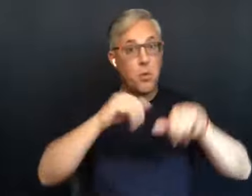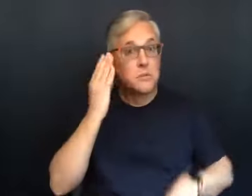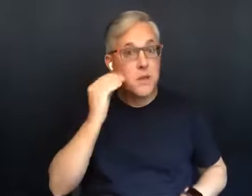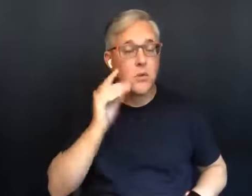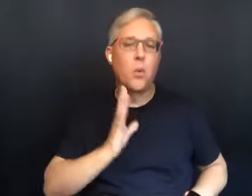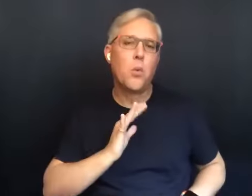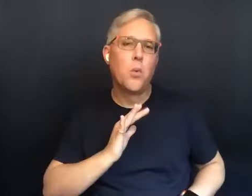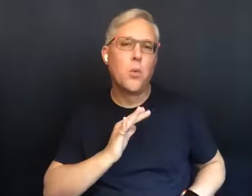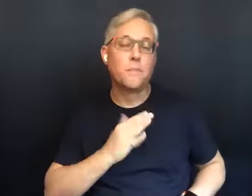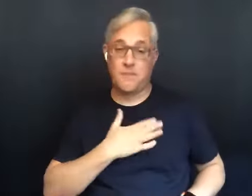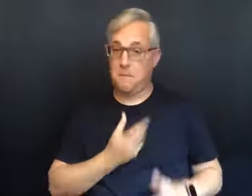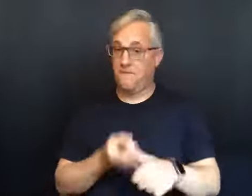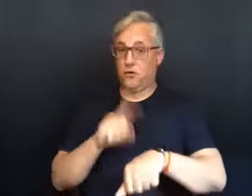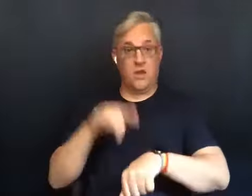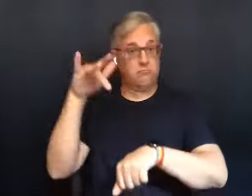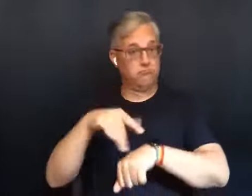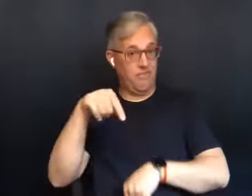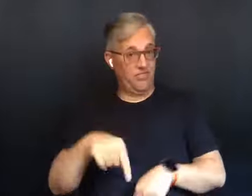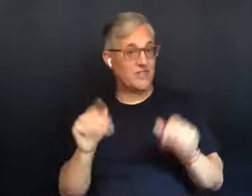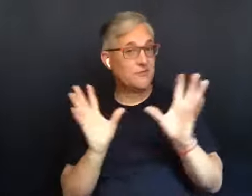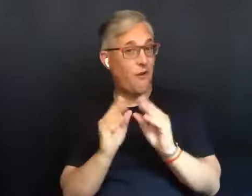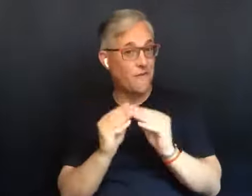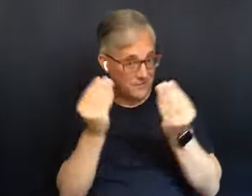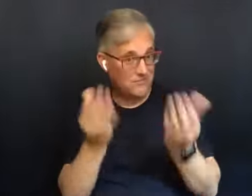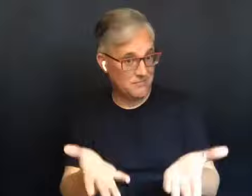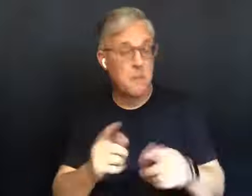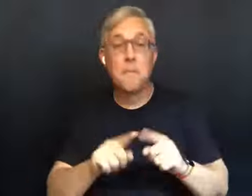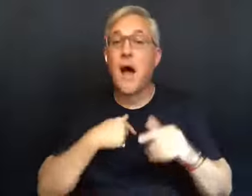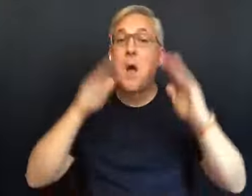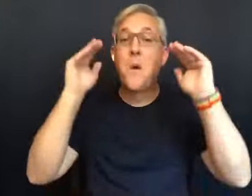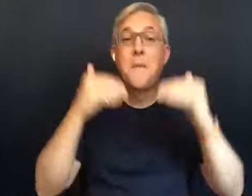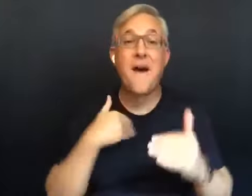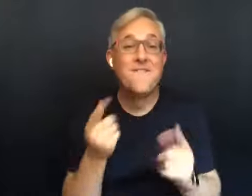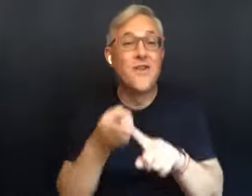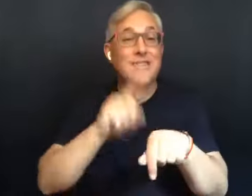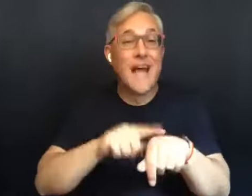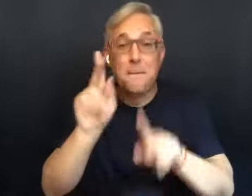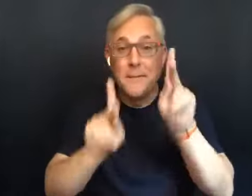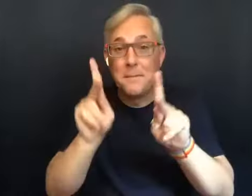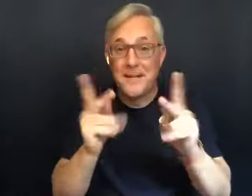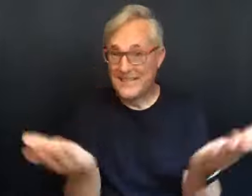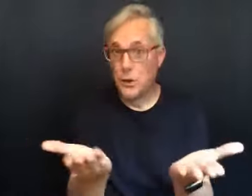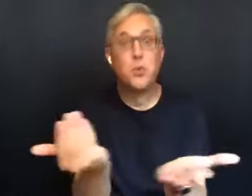I think that conferences like this, where we have shared experience, is awesome. I hope that there's some first time. This is my first time at this